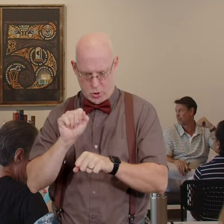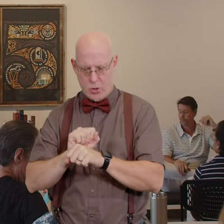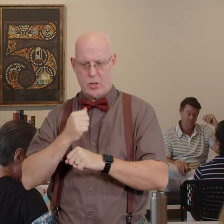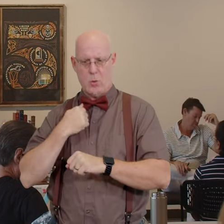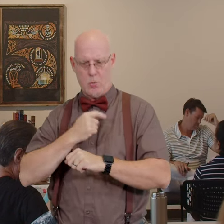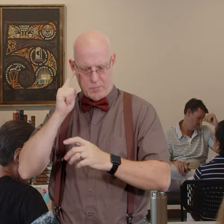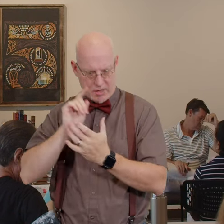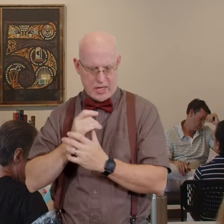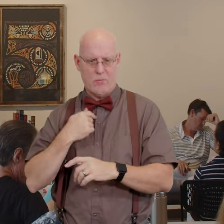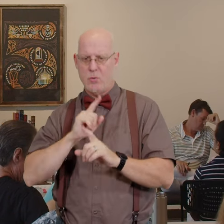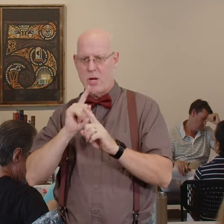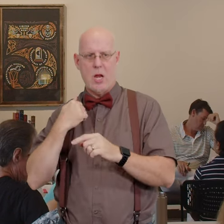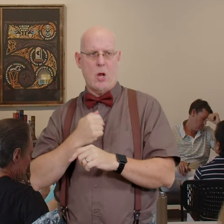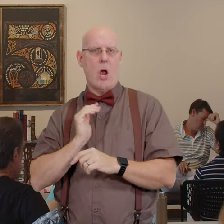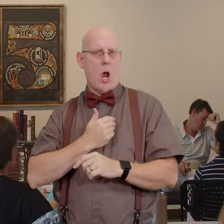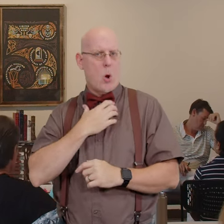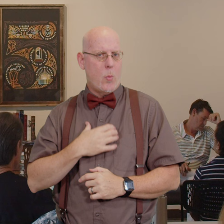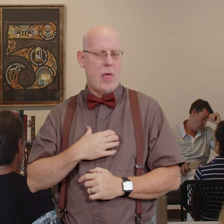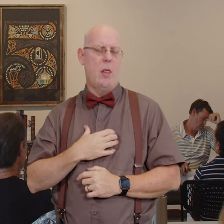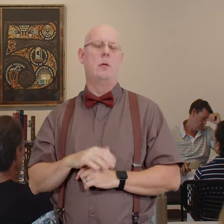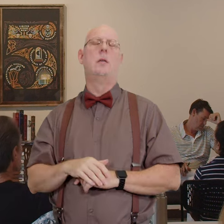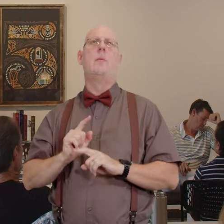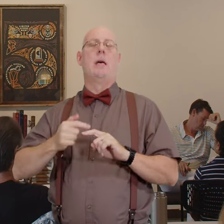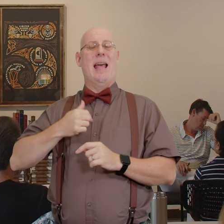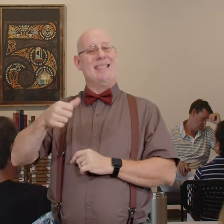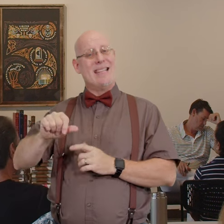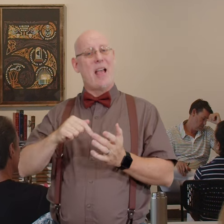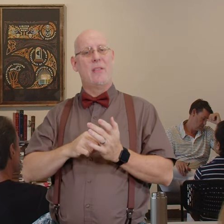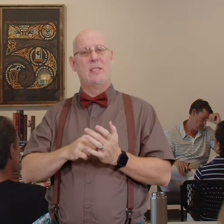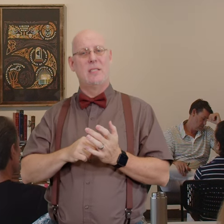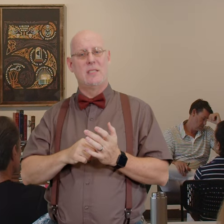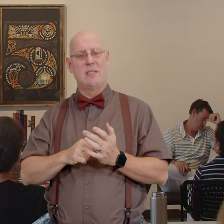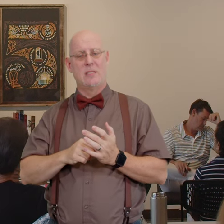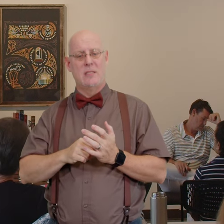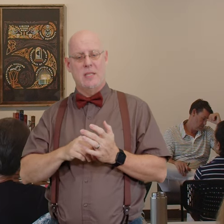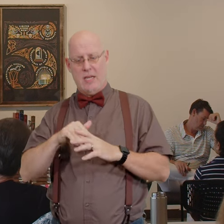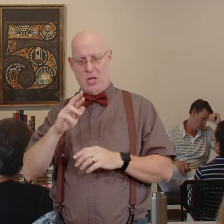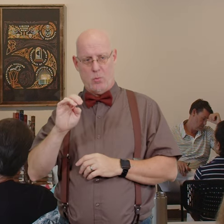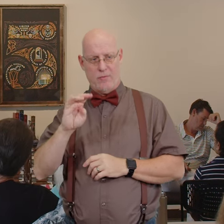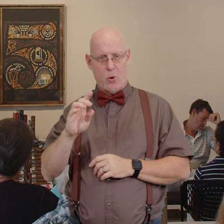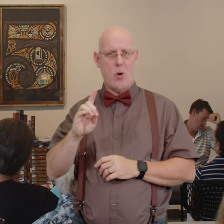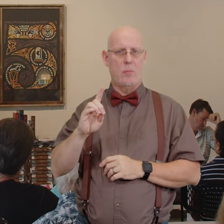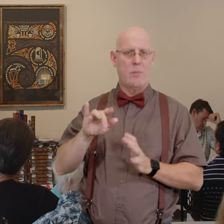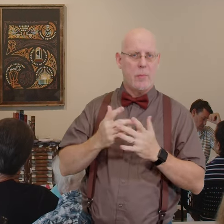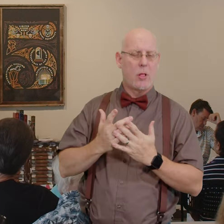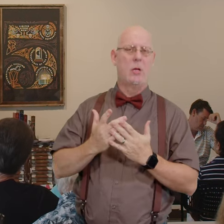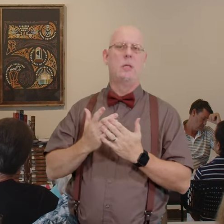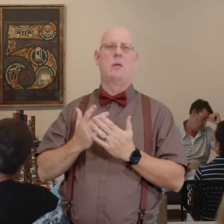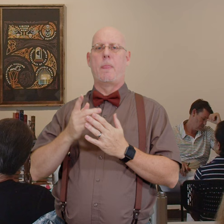initiation, human belief, and human reaction, and human will. But I would deny this classically within Reformed theology,